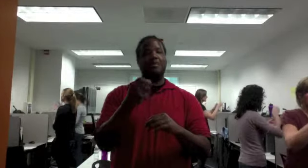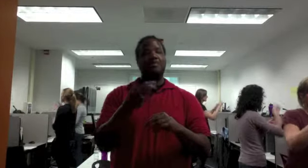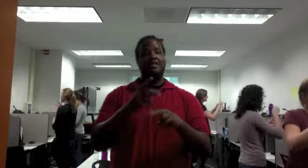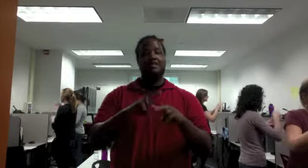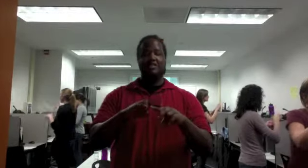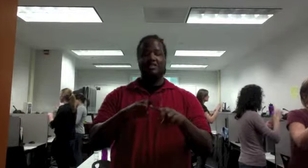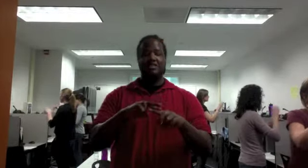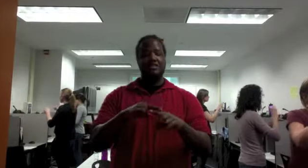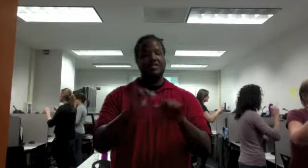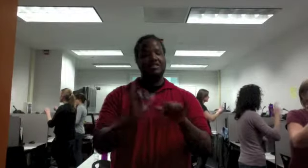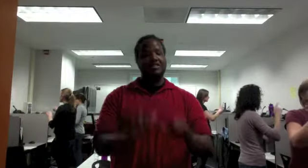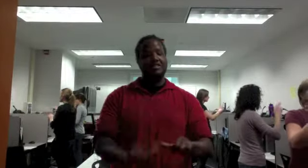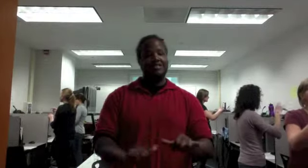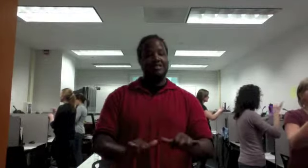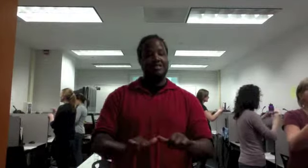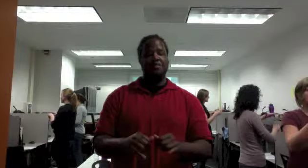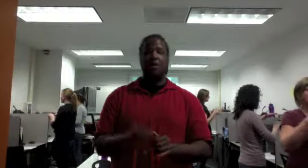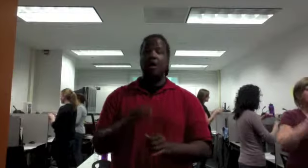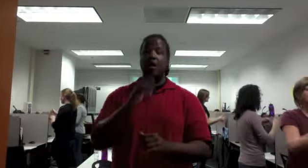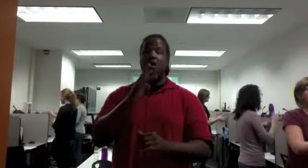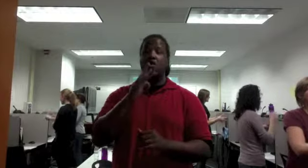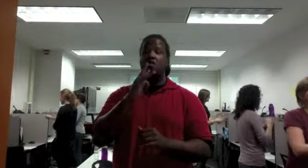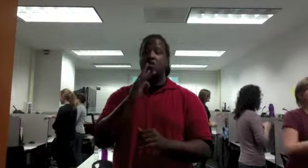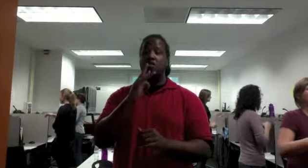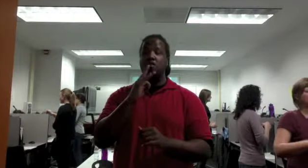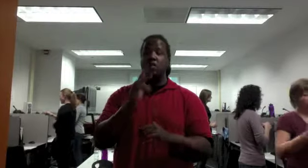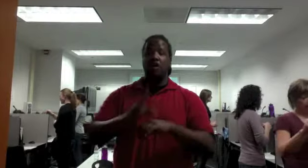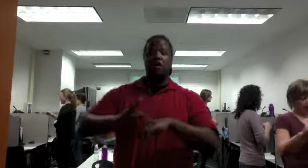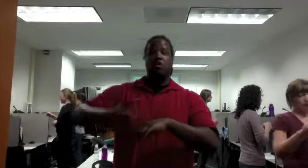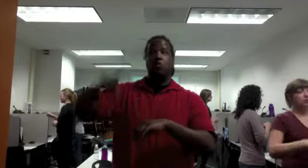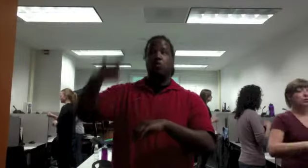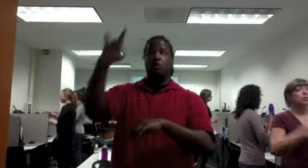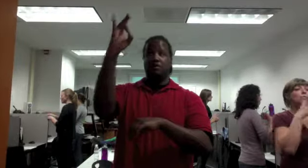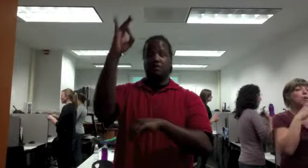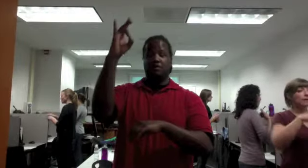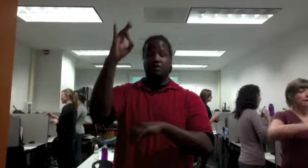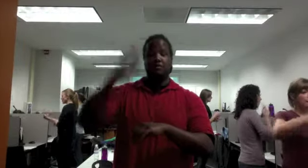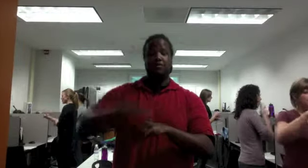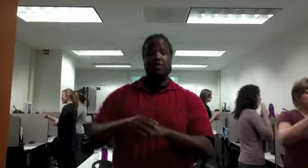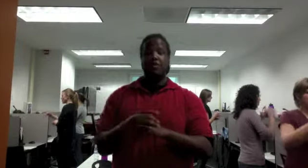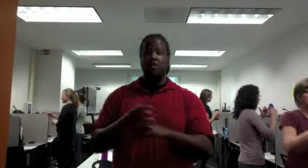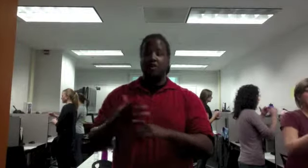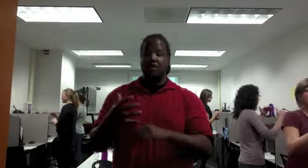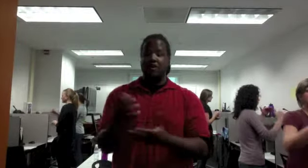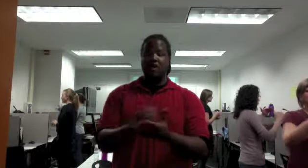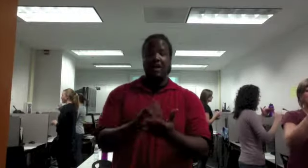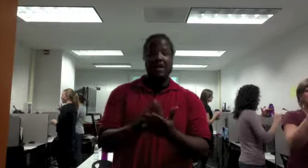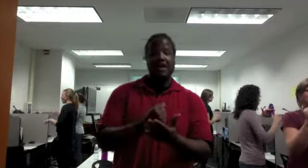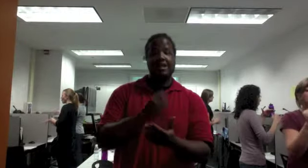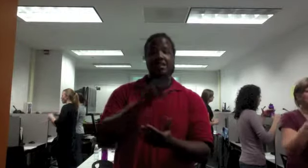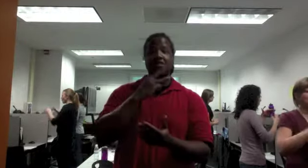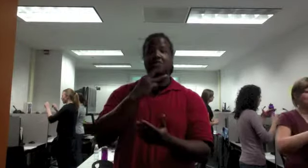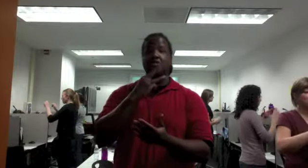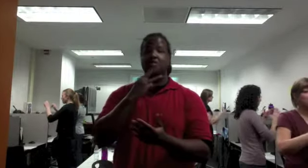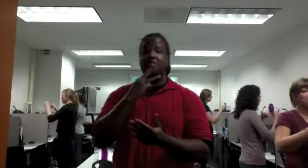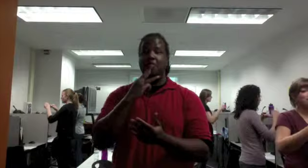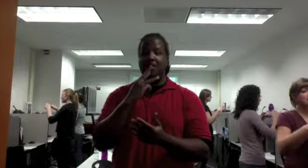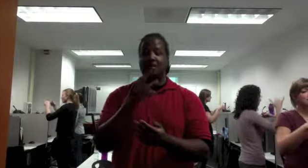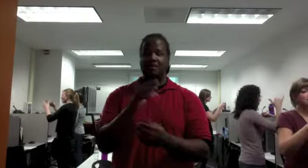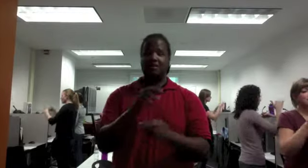Okay. Salt stays, evaporation, water rises to the top, runs down the side. You can collect that fresh water. Now, evaporation, this is